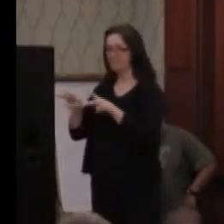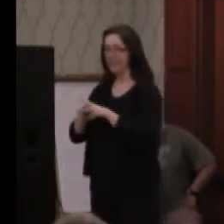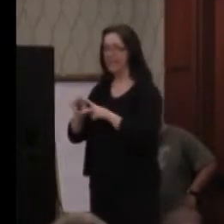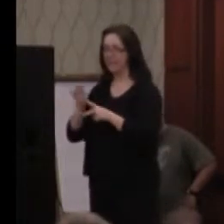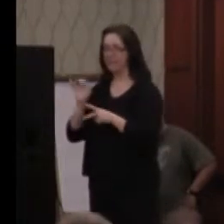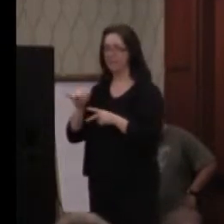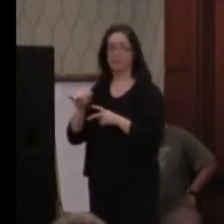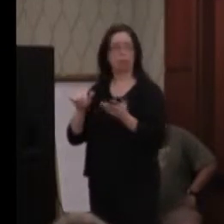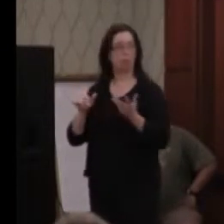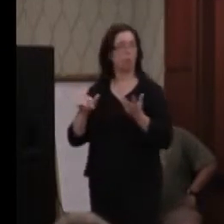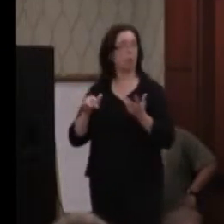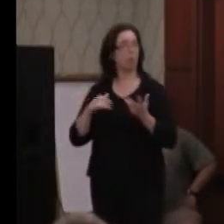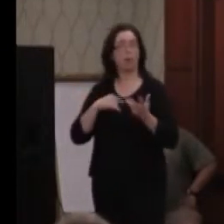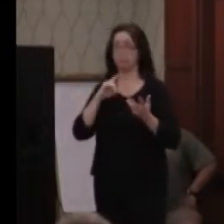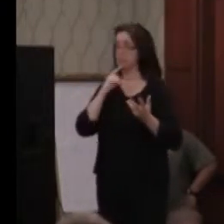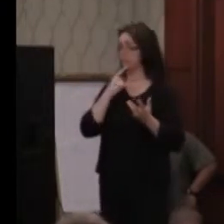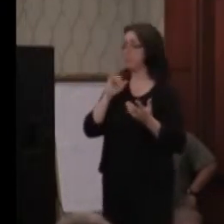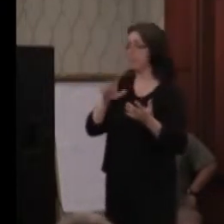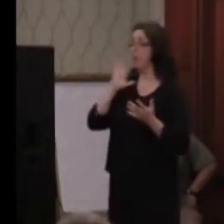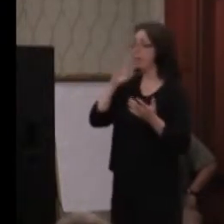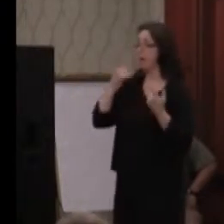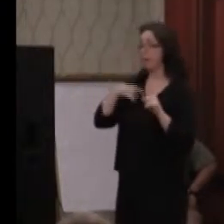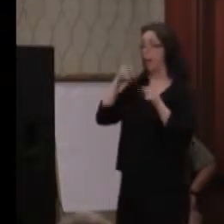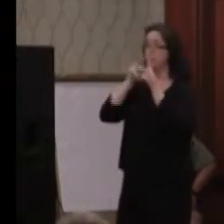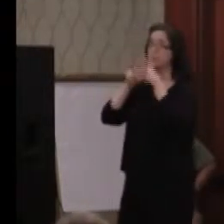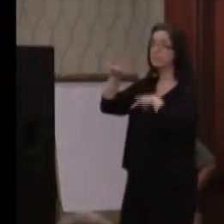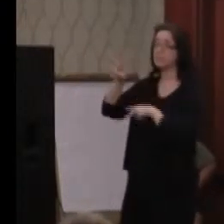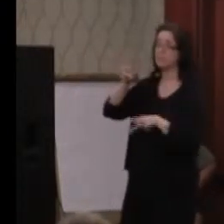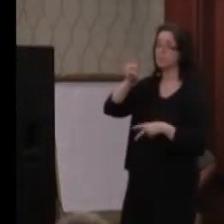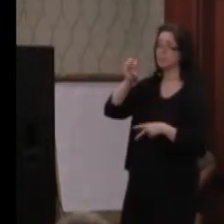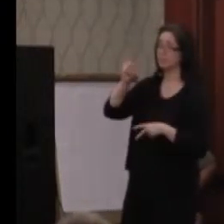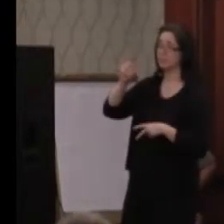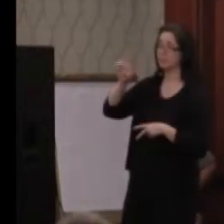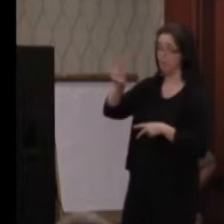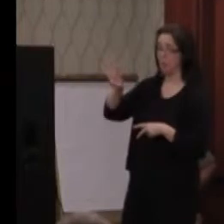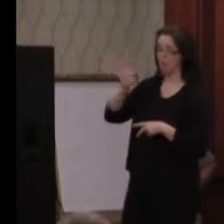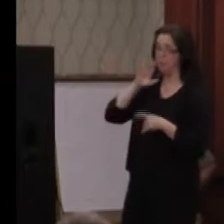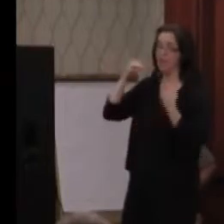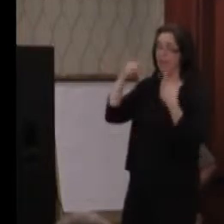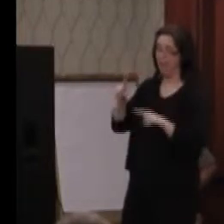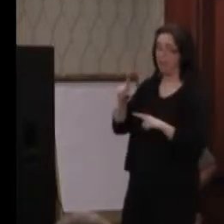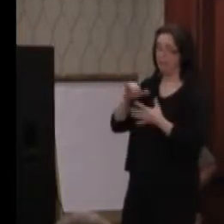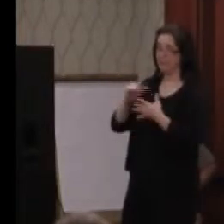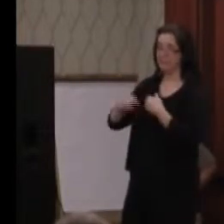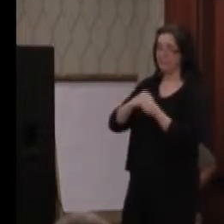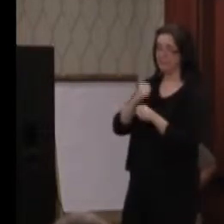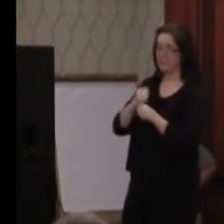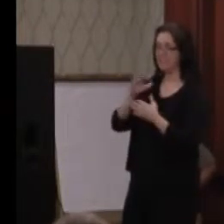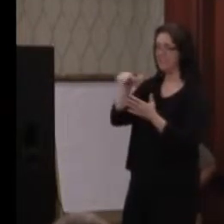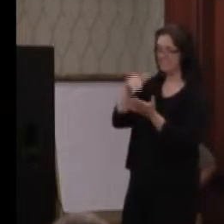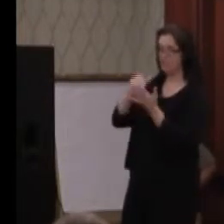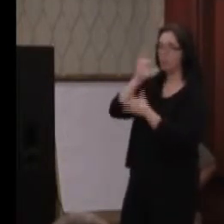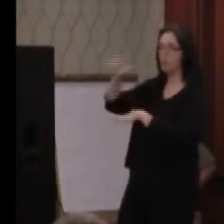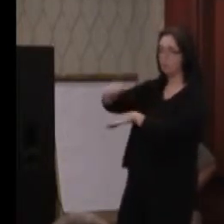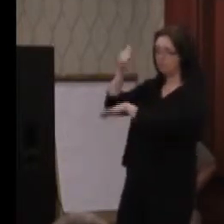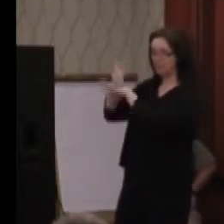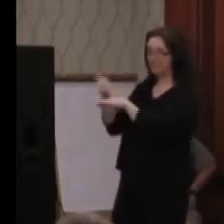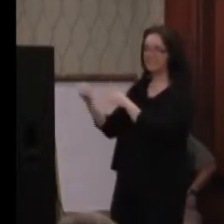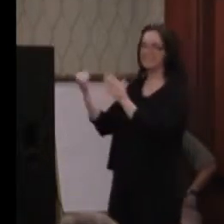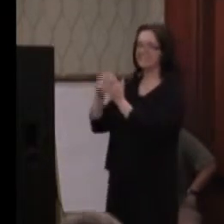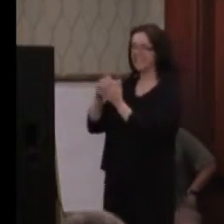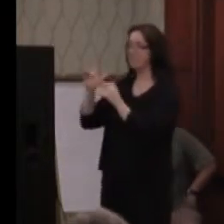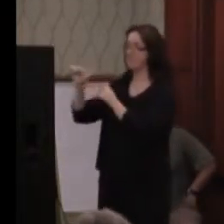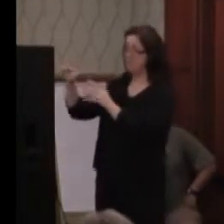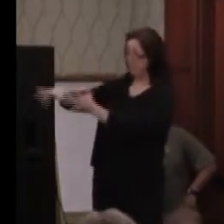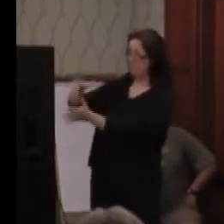which, well, I'm absolutely serious. This will happen, I predict, in 2014. Now the center was back there again. Now that big building was back in the middle